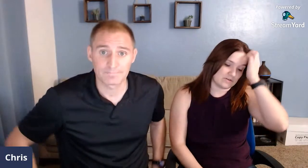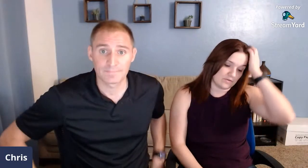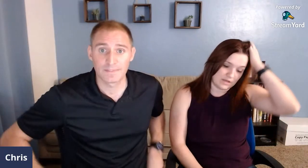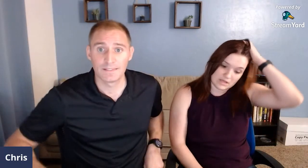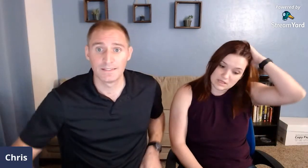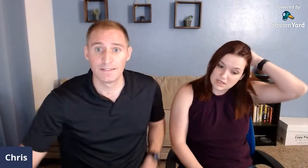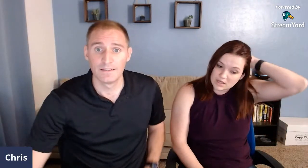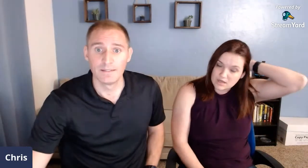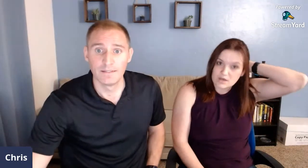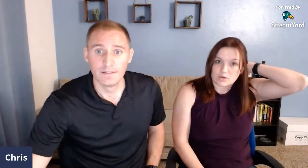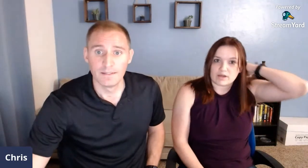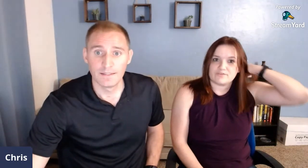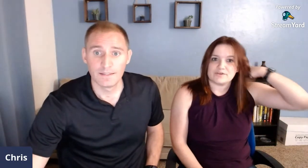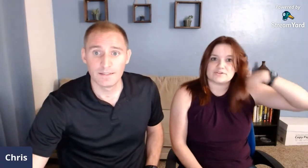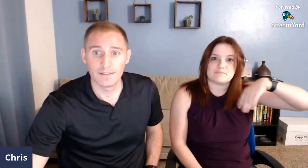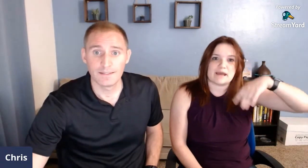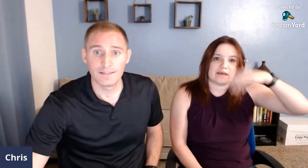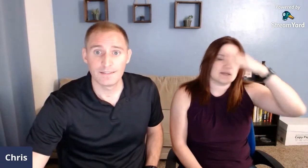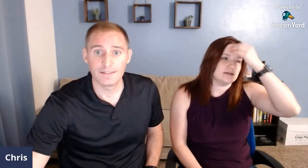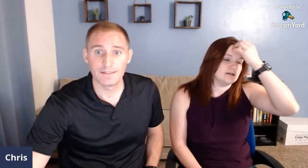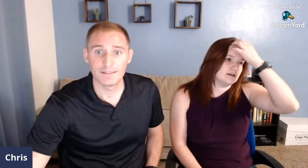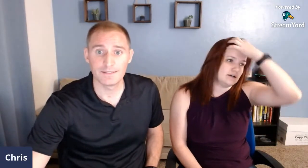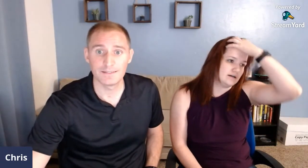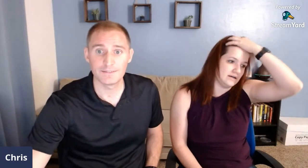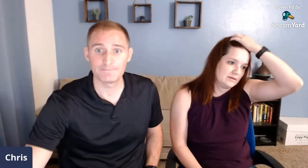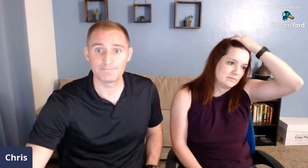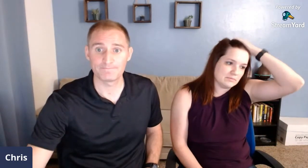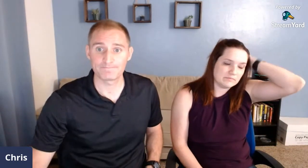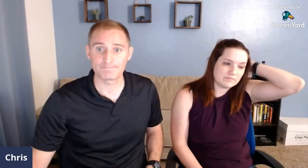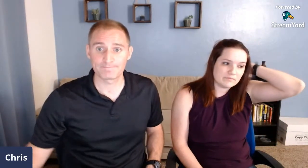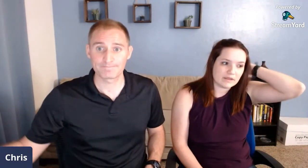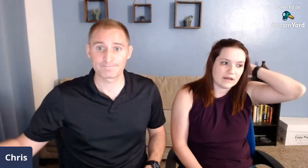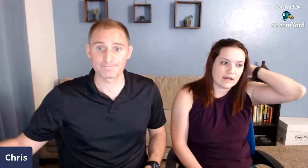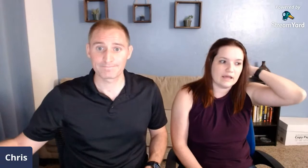that. So, quite a few years back,